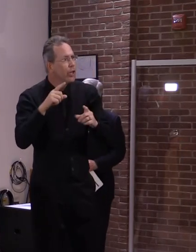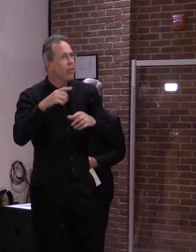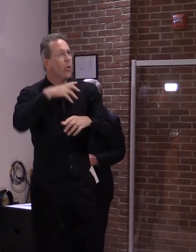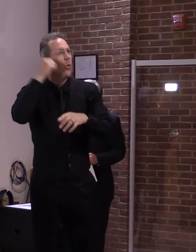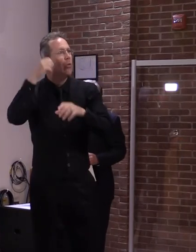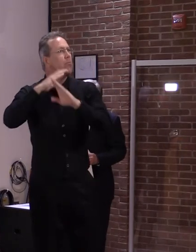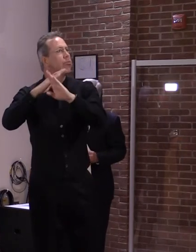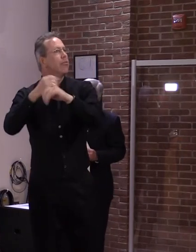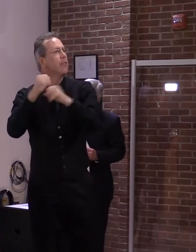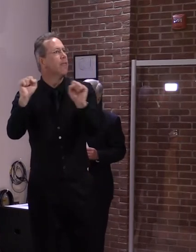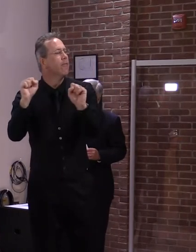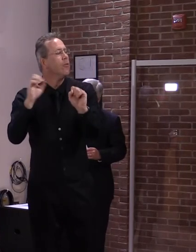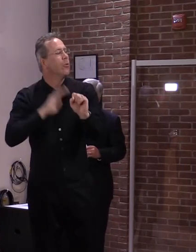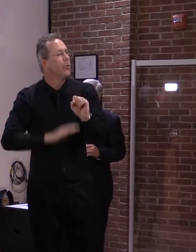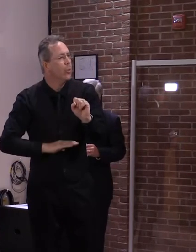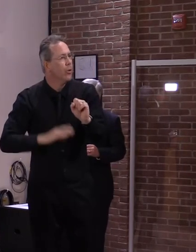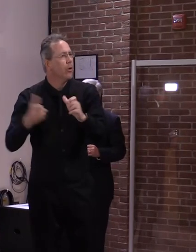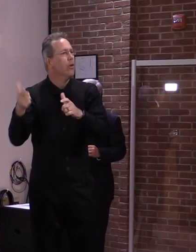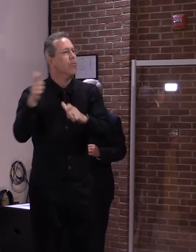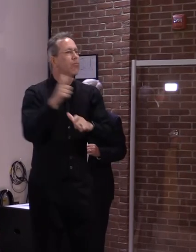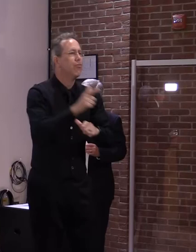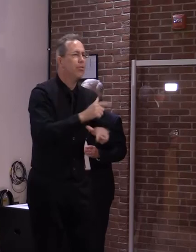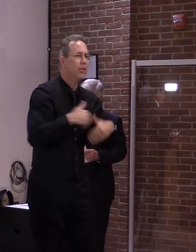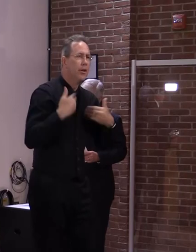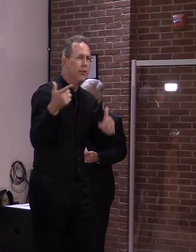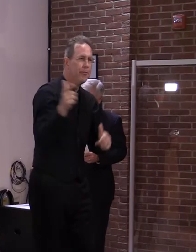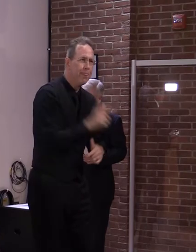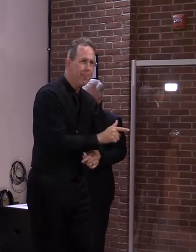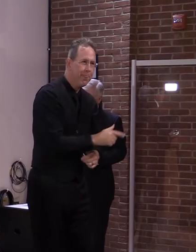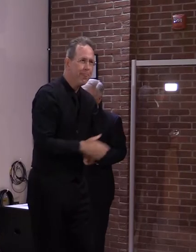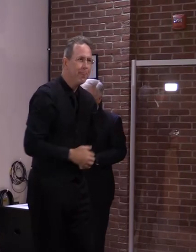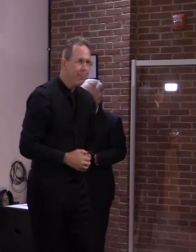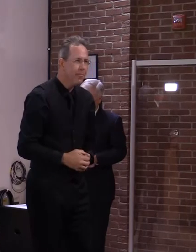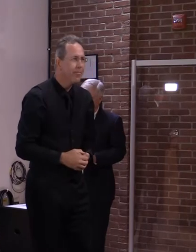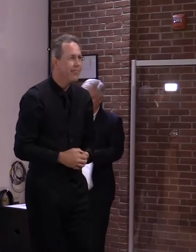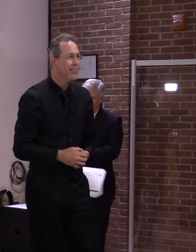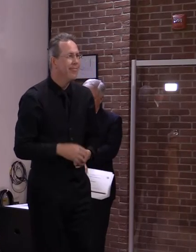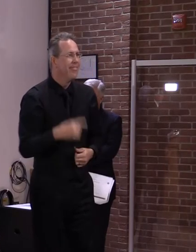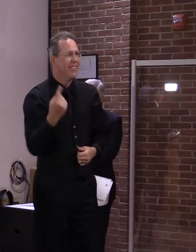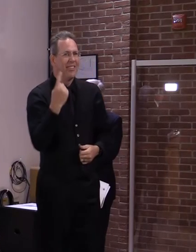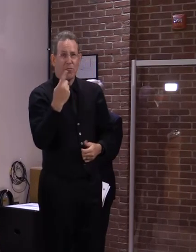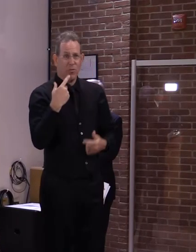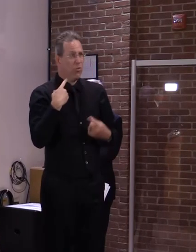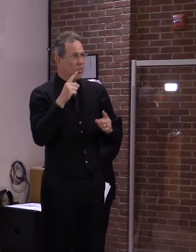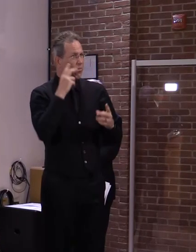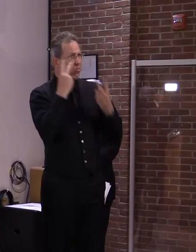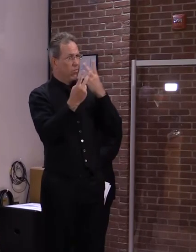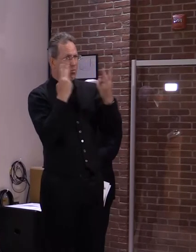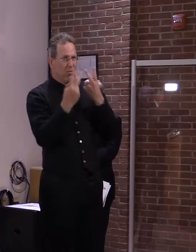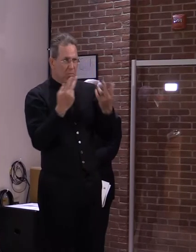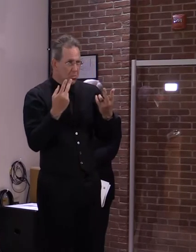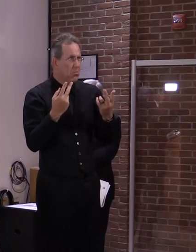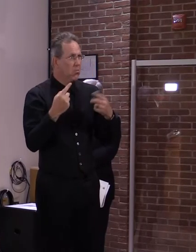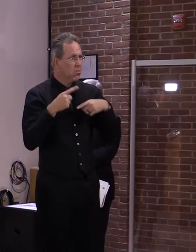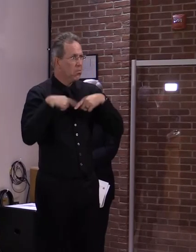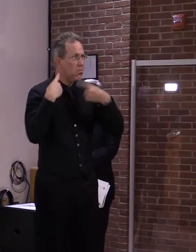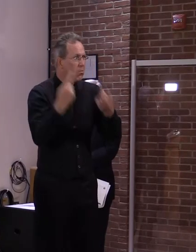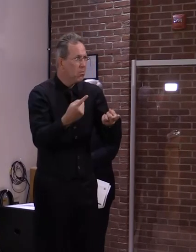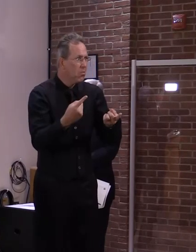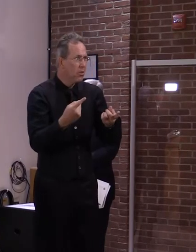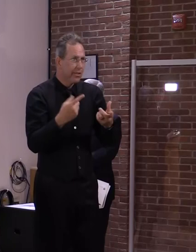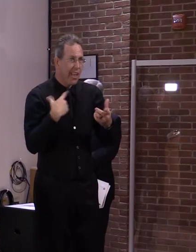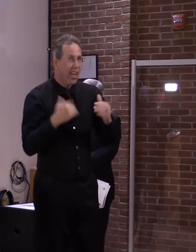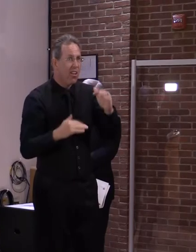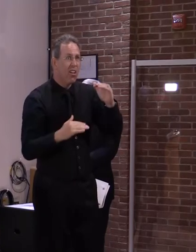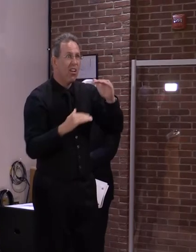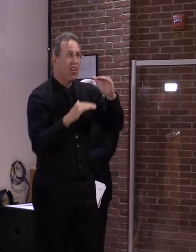because, you know, we've gone up over 20 points in a short period of time within a month. So I believe it's